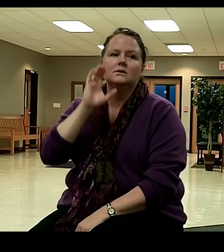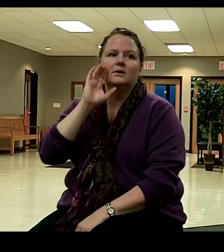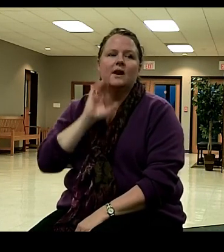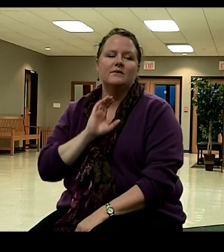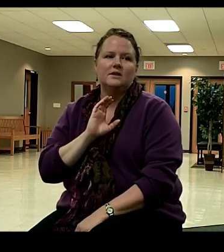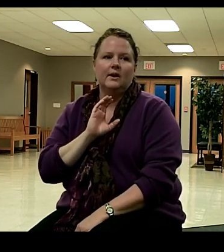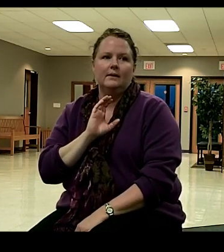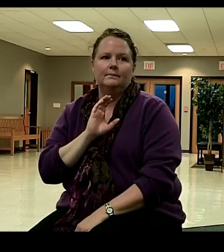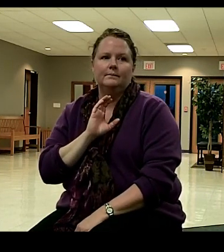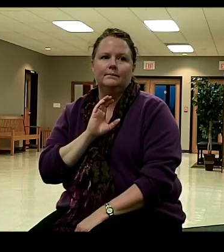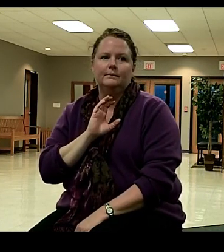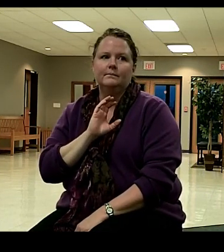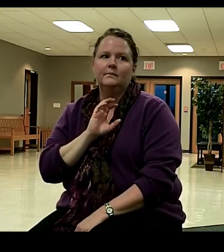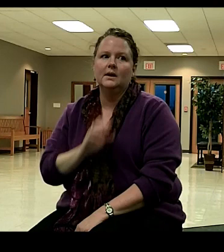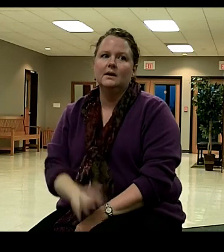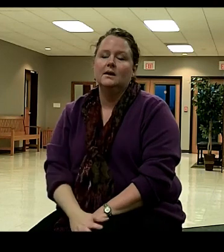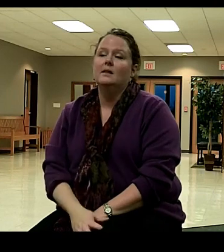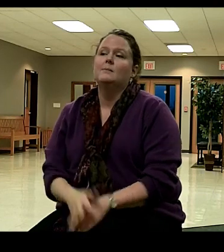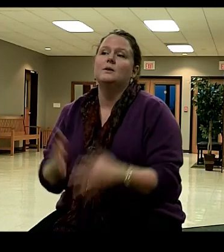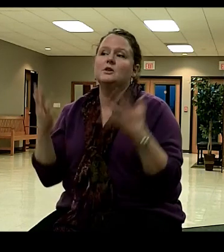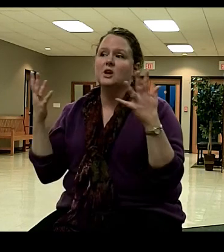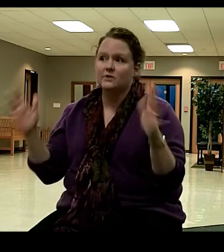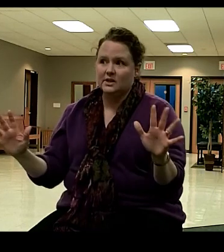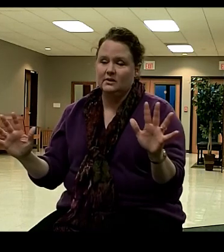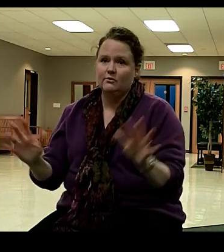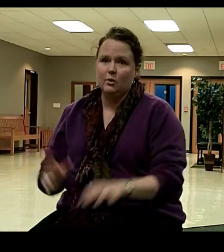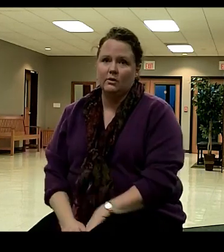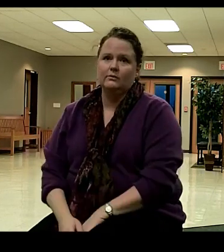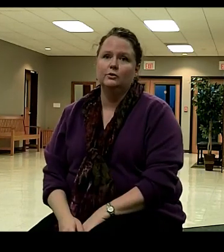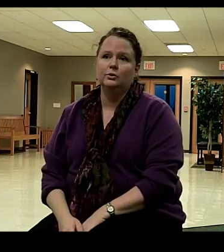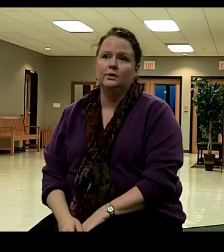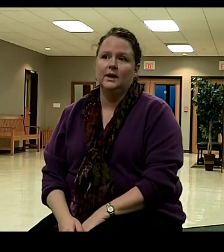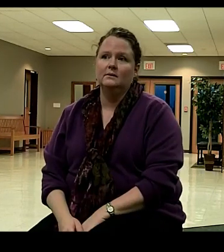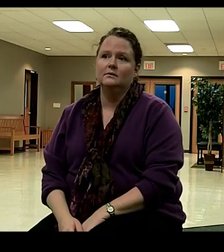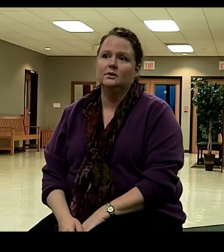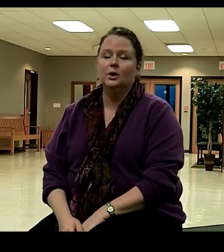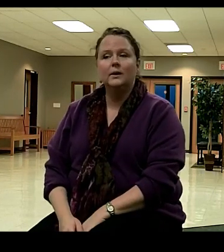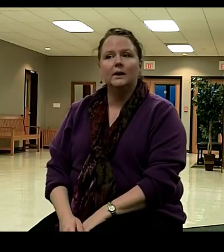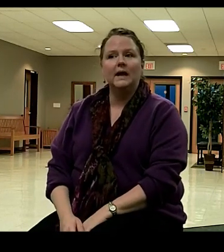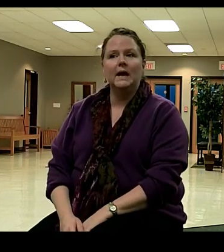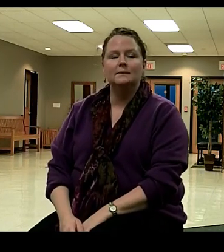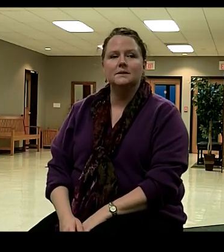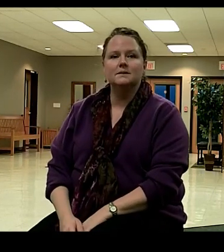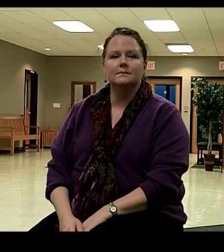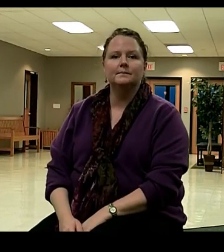So cafeteria. That pretty much covers it for food and cooking related items.